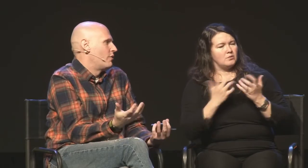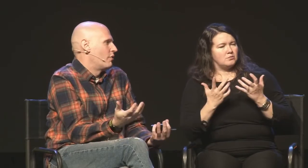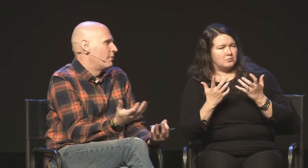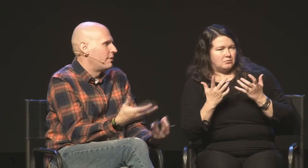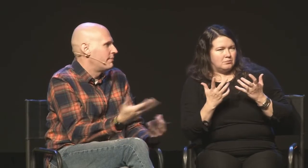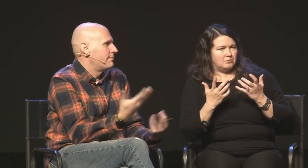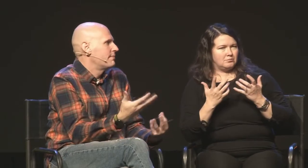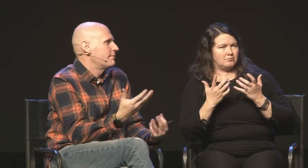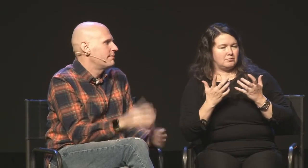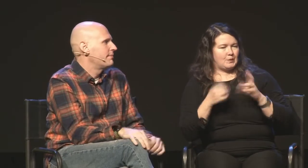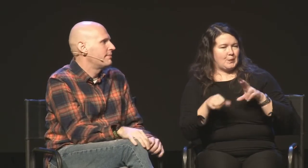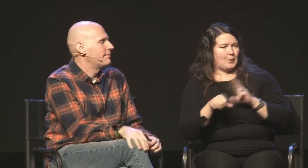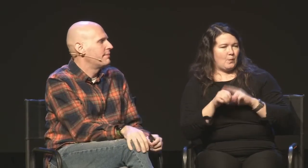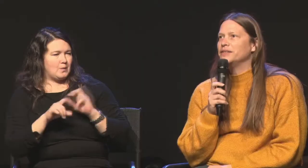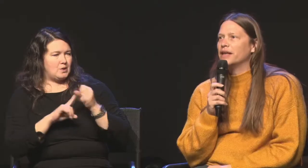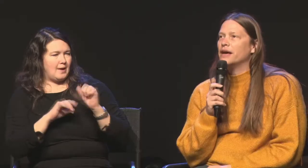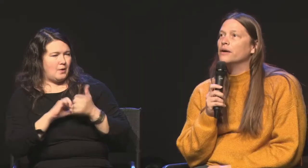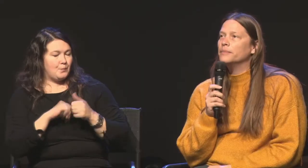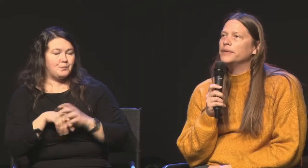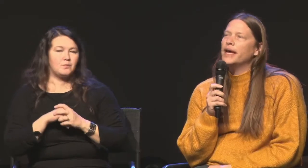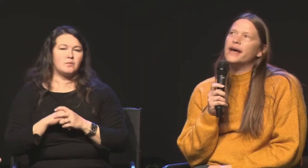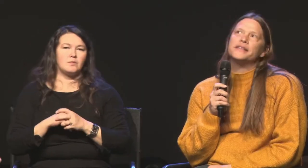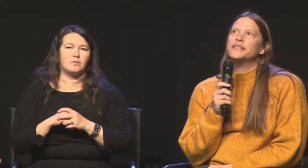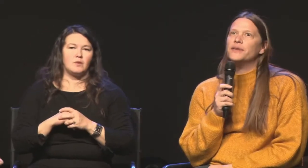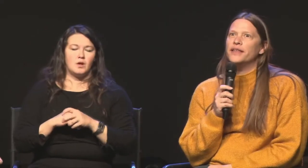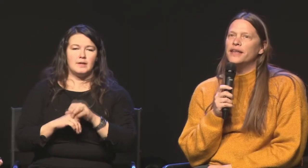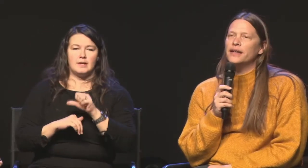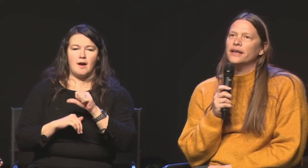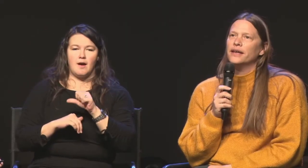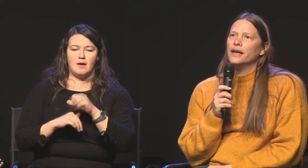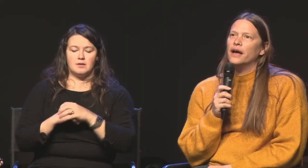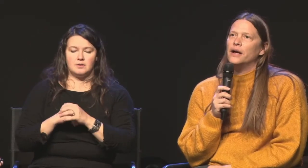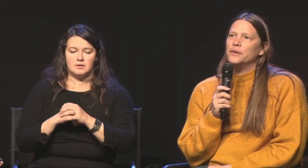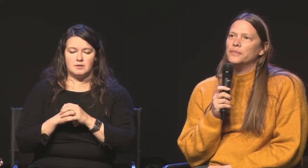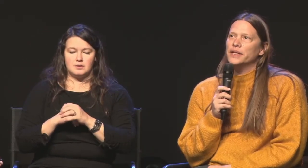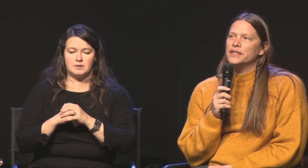in a normal? How do I do that? Yeah, so I think